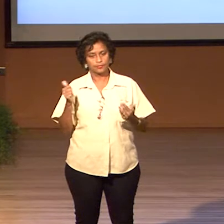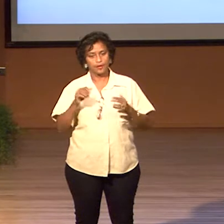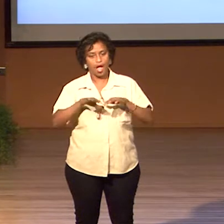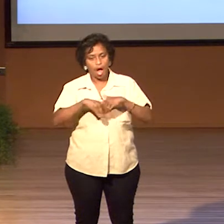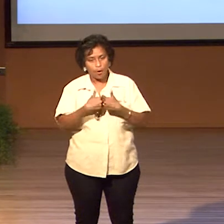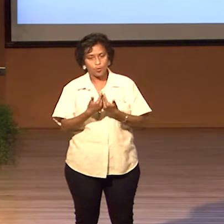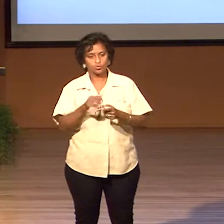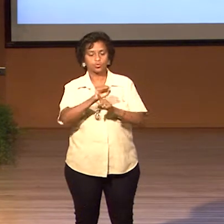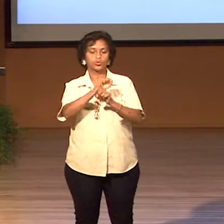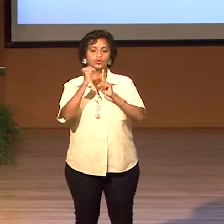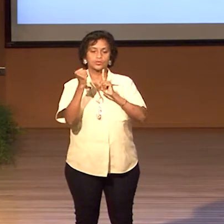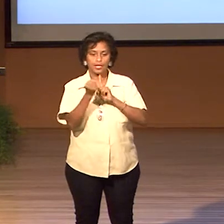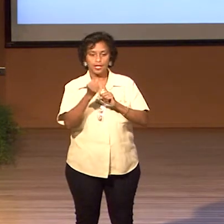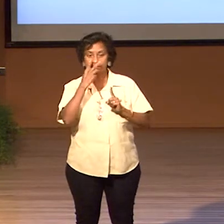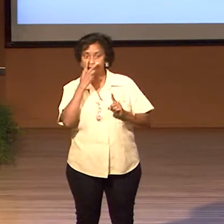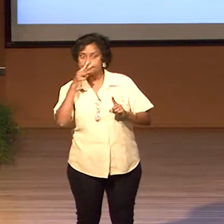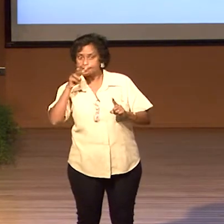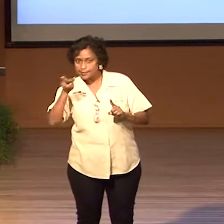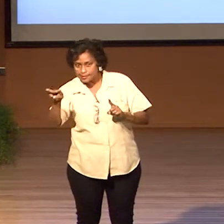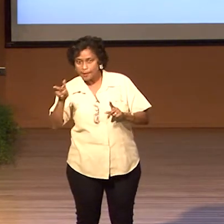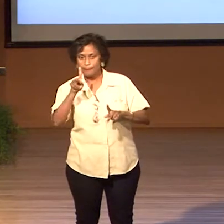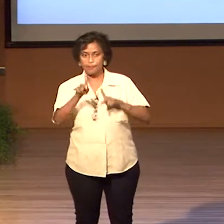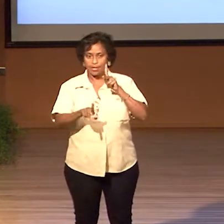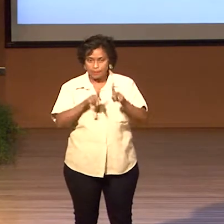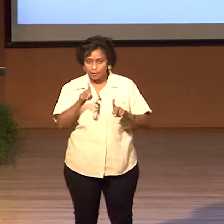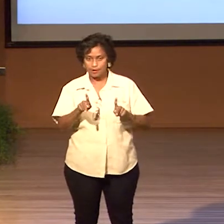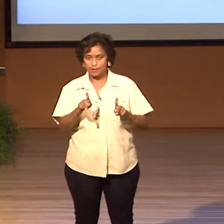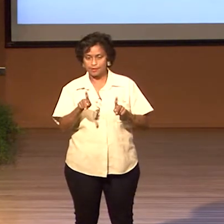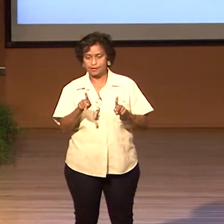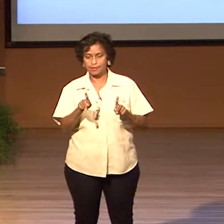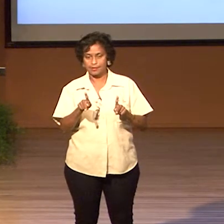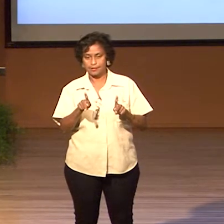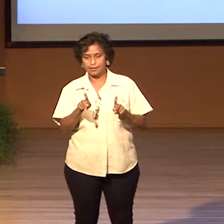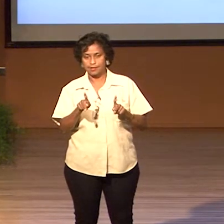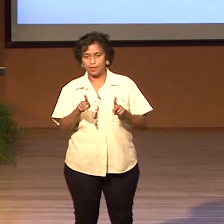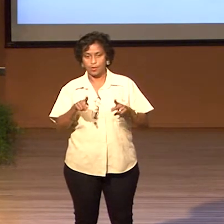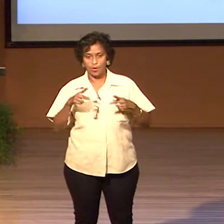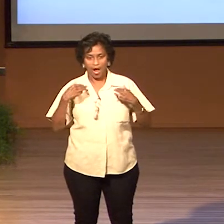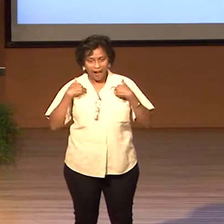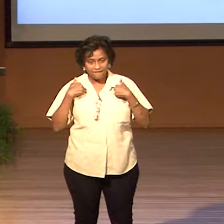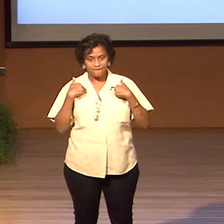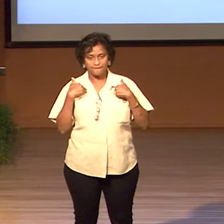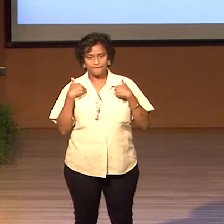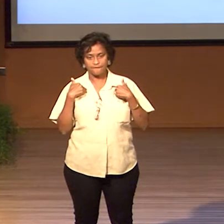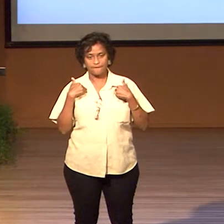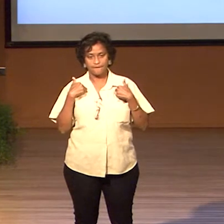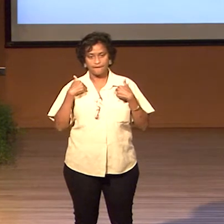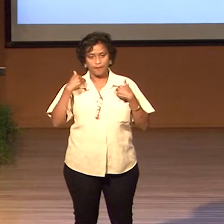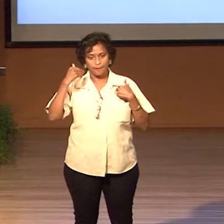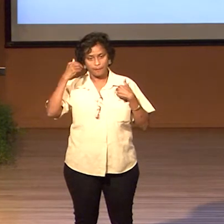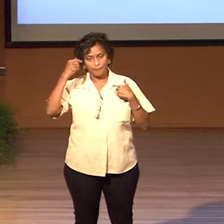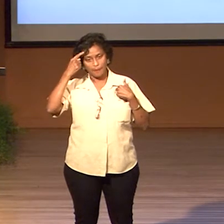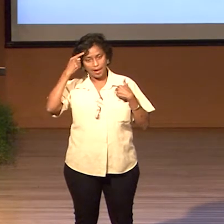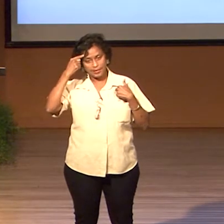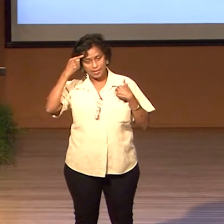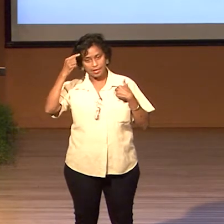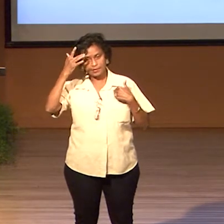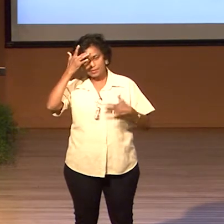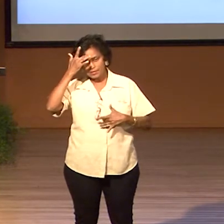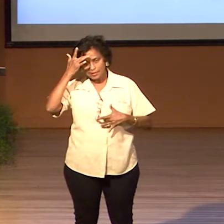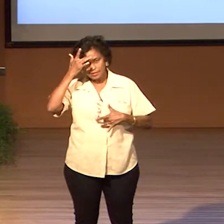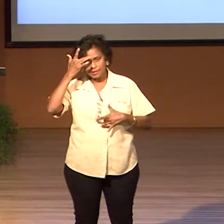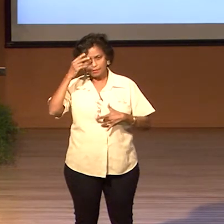private vulnerability idea, because people who have mental illnesses, for the most part, would appear to be healthy and